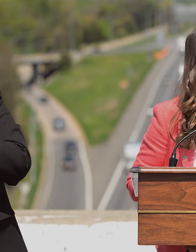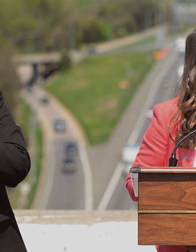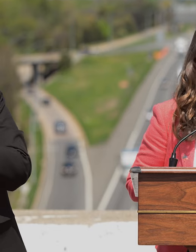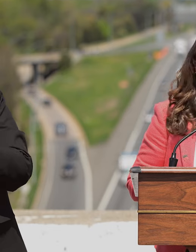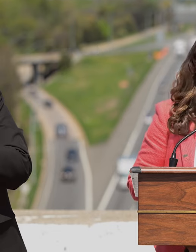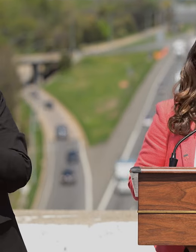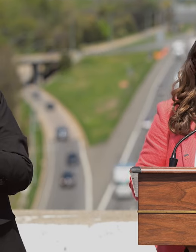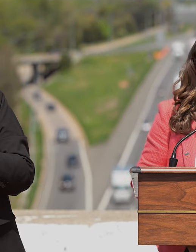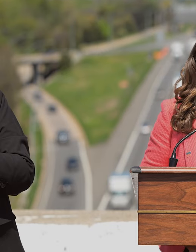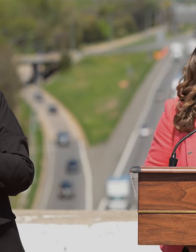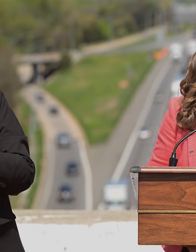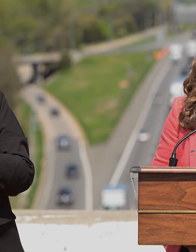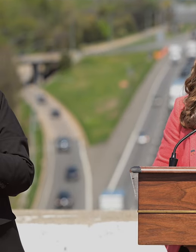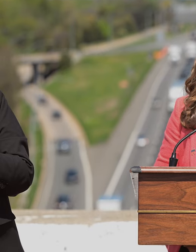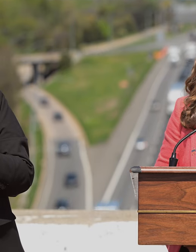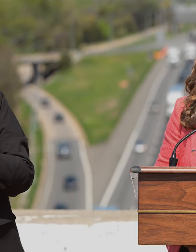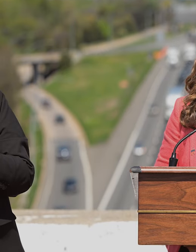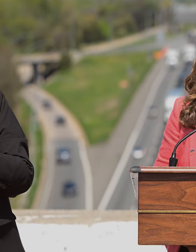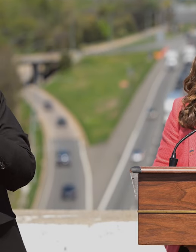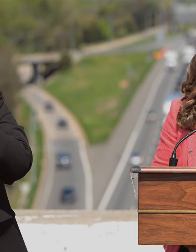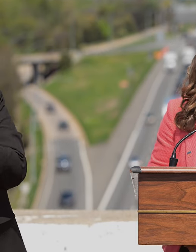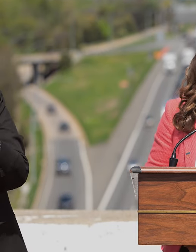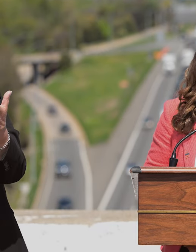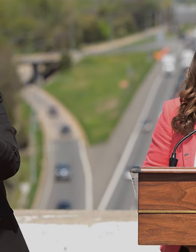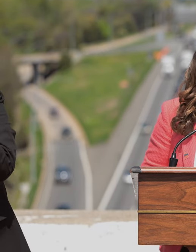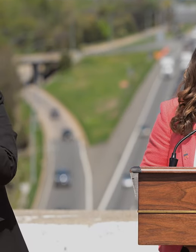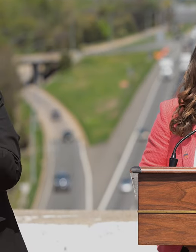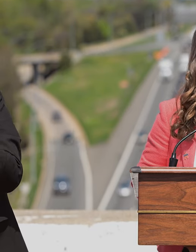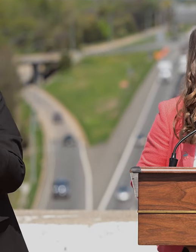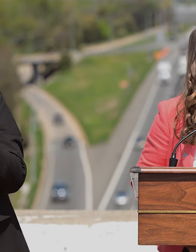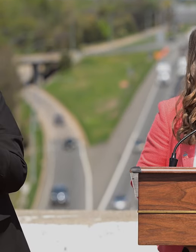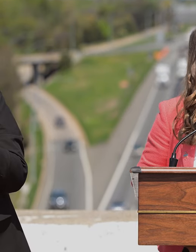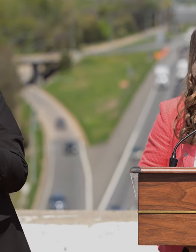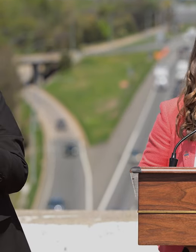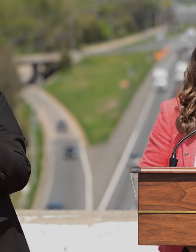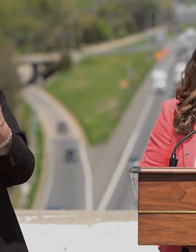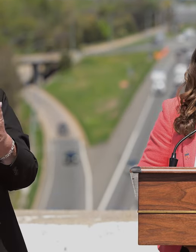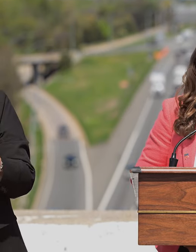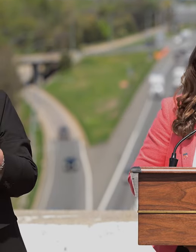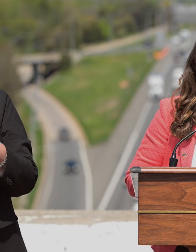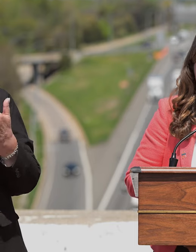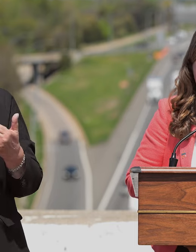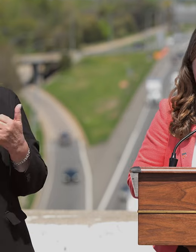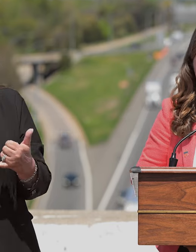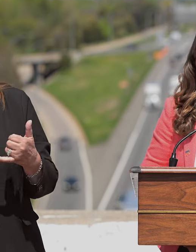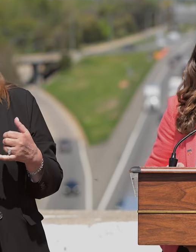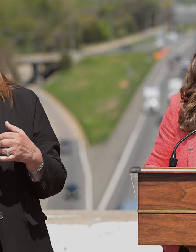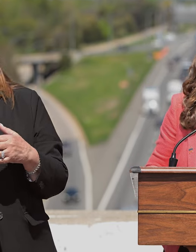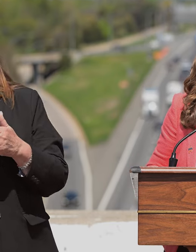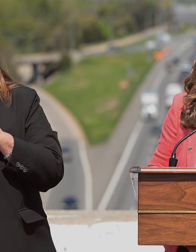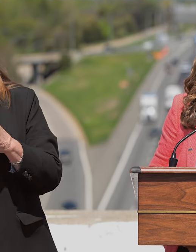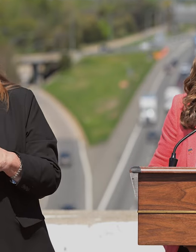leaders outreach campaign. We've enlisted the help of current and retired athletes, including Baltimore Oriole catcher